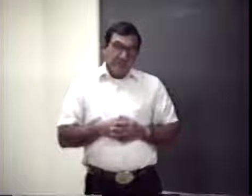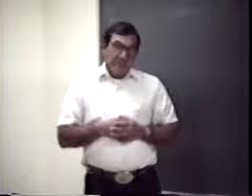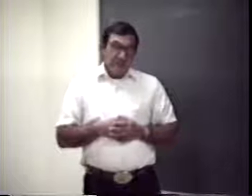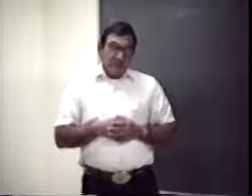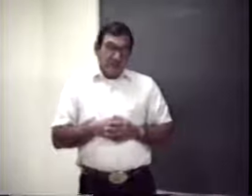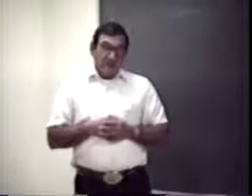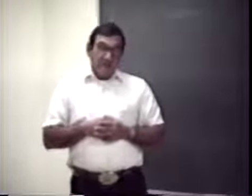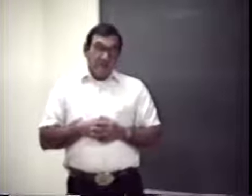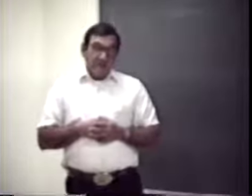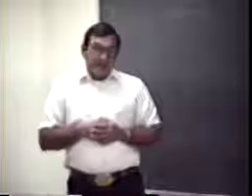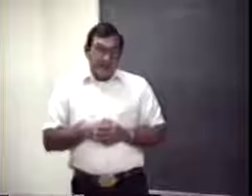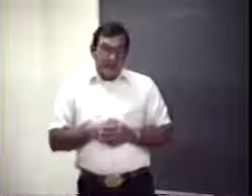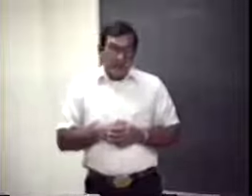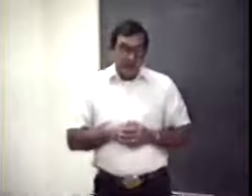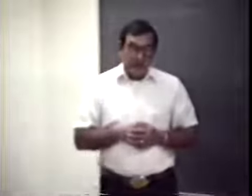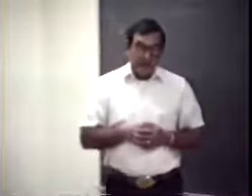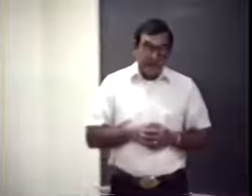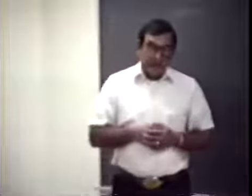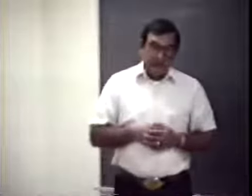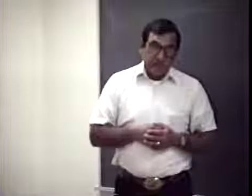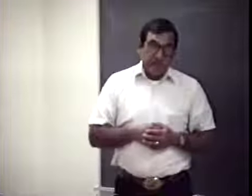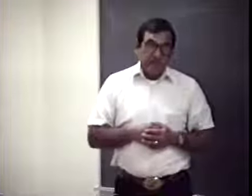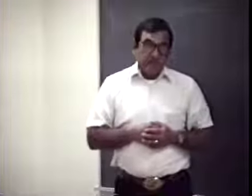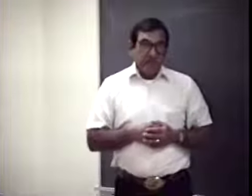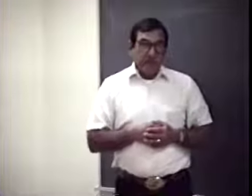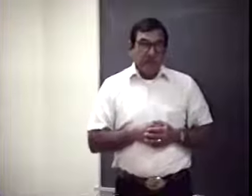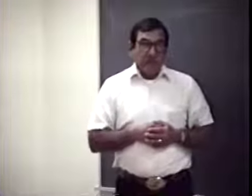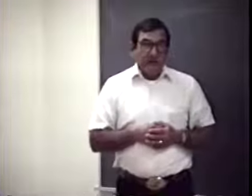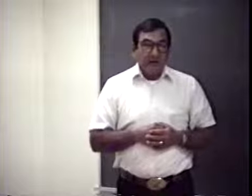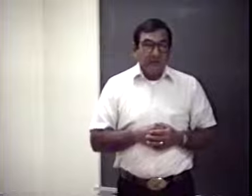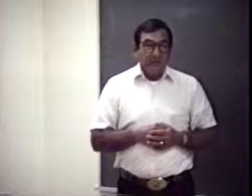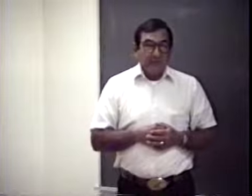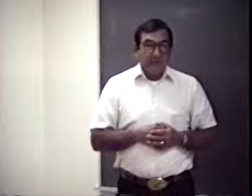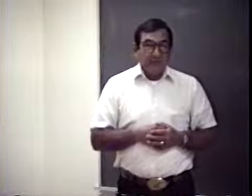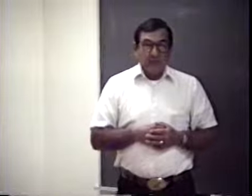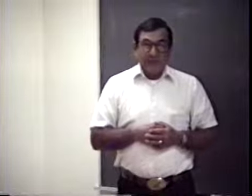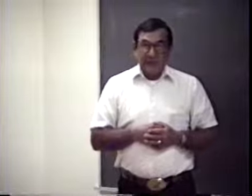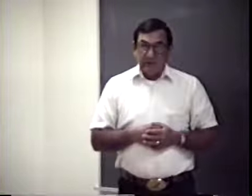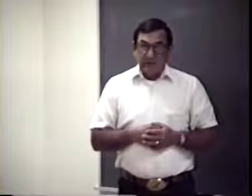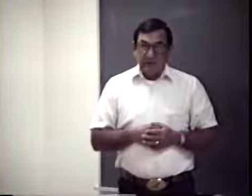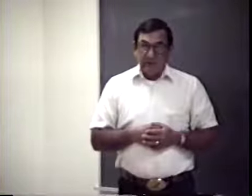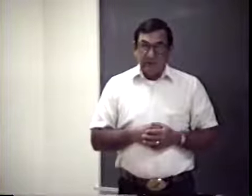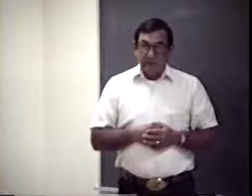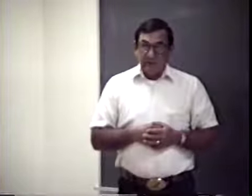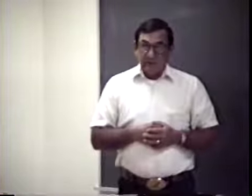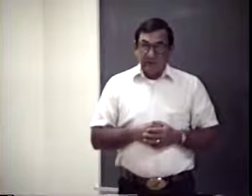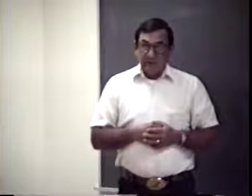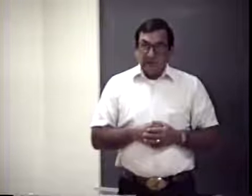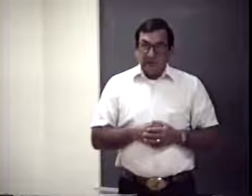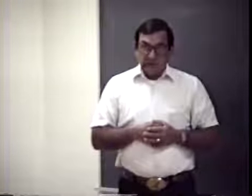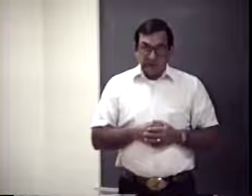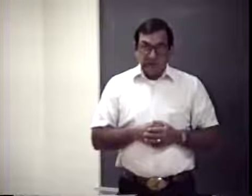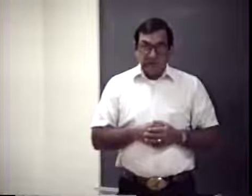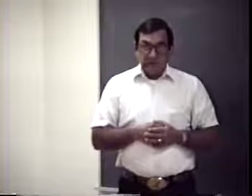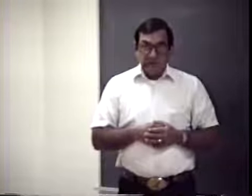personally don't think I could find anyone out here on the reservation that would take the time, the effort, to teach me